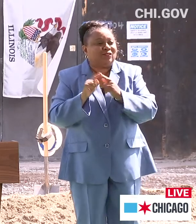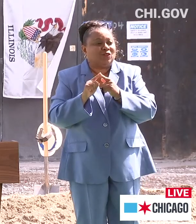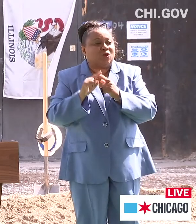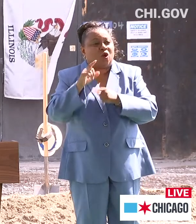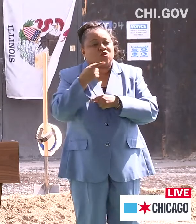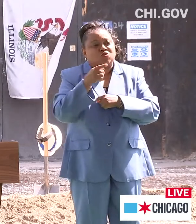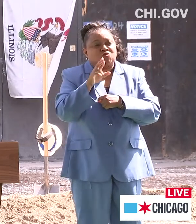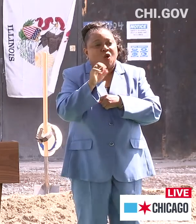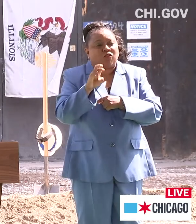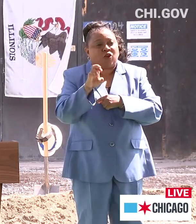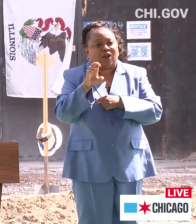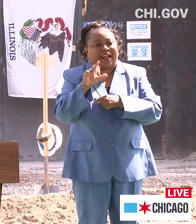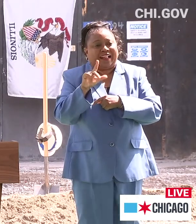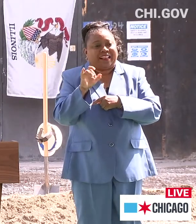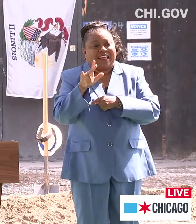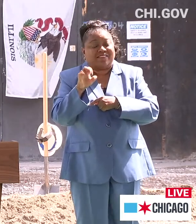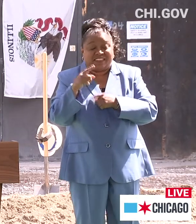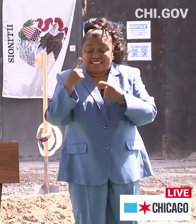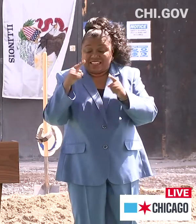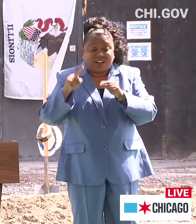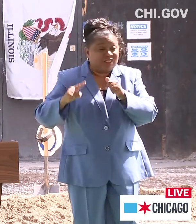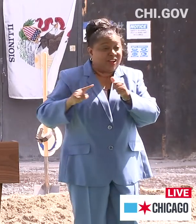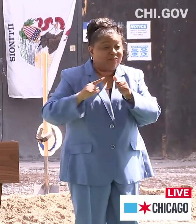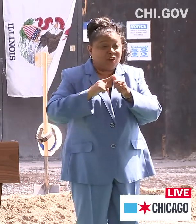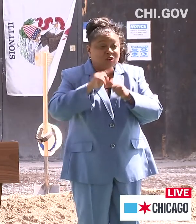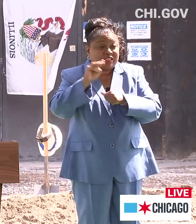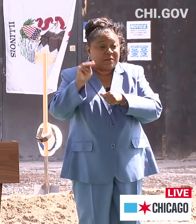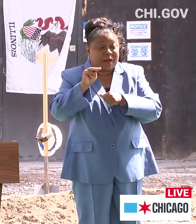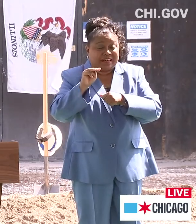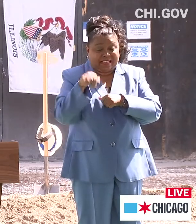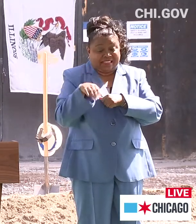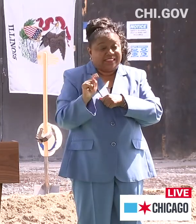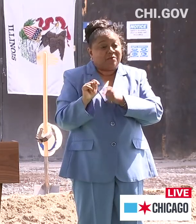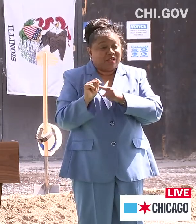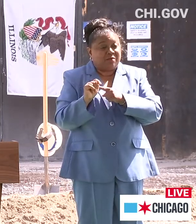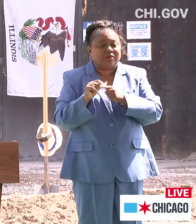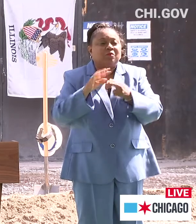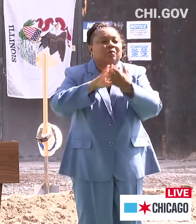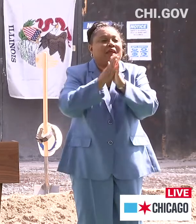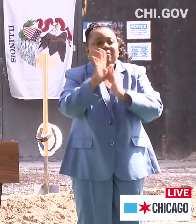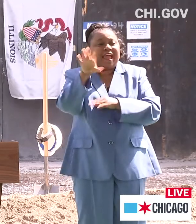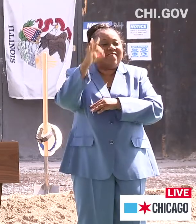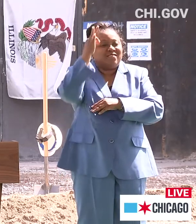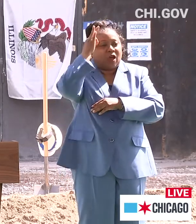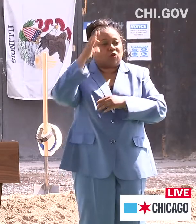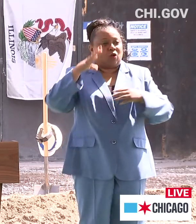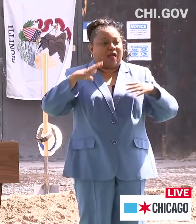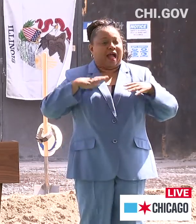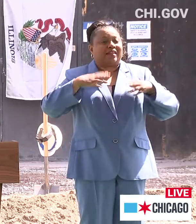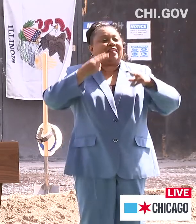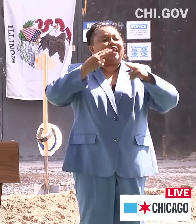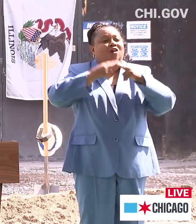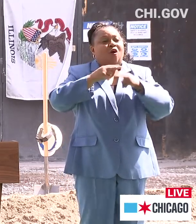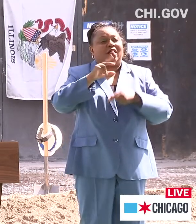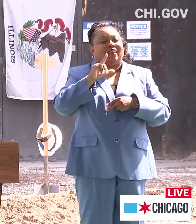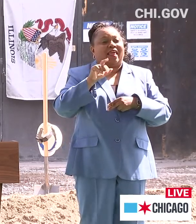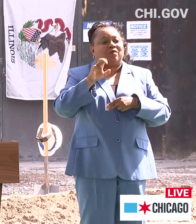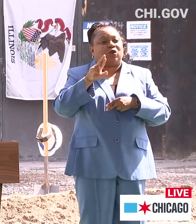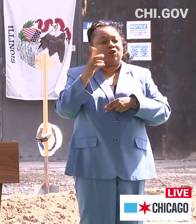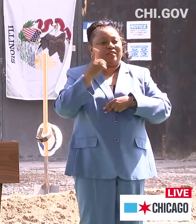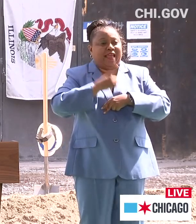Grover Cleveland announcing that the first Monday in September would become a federal holiday called Labor